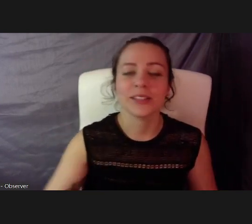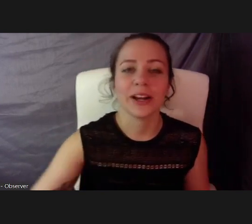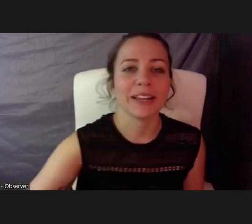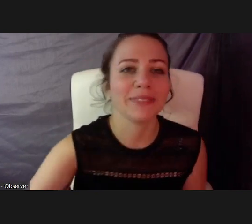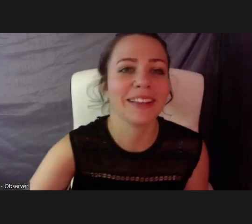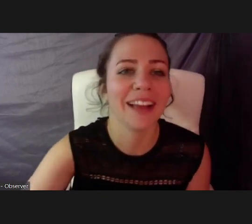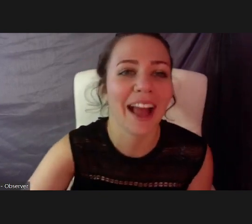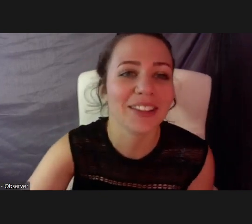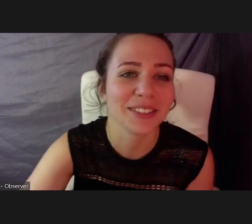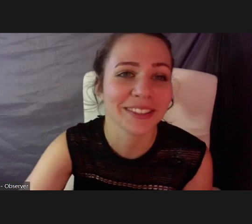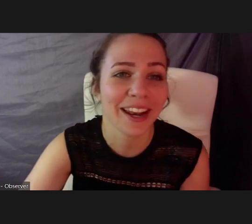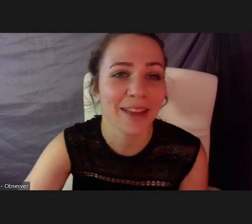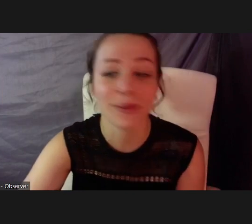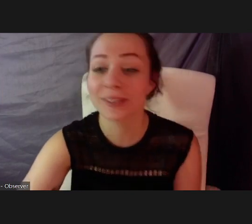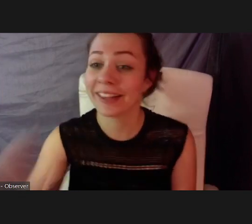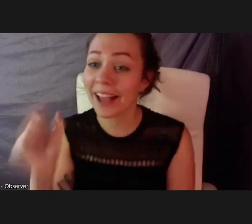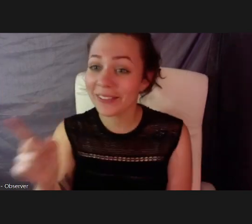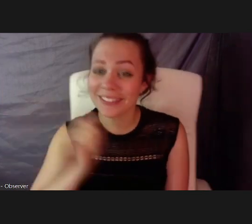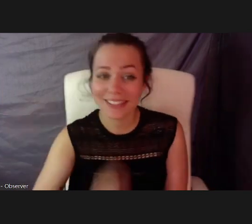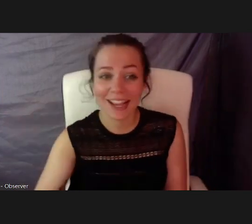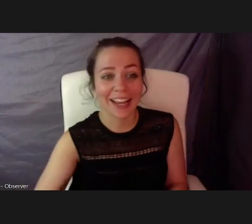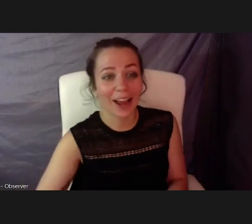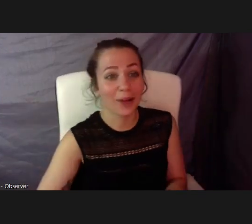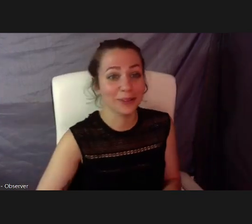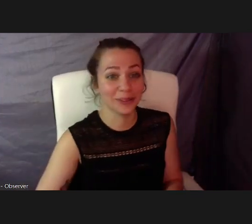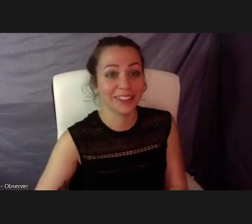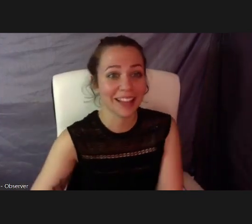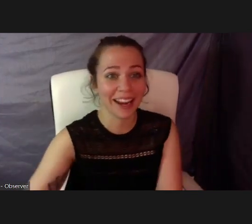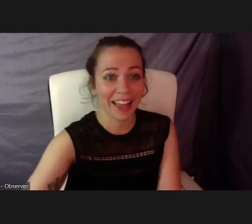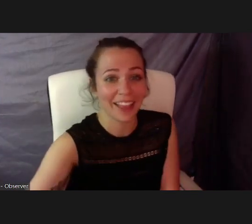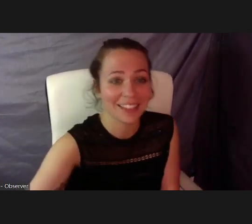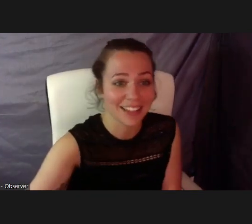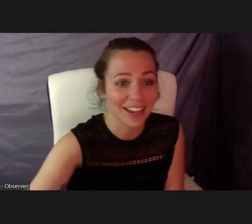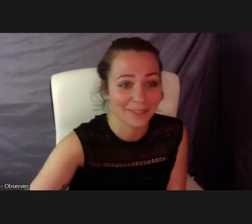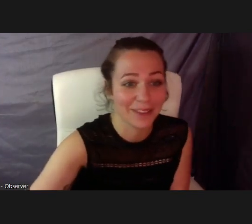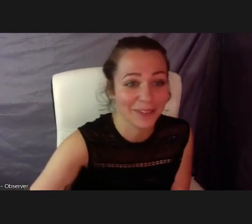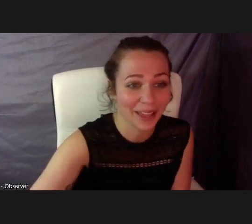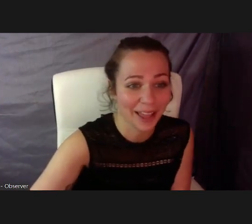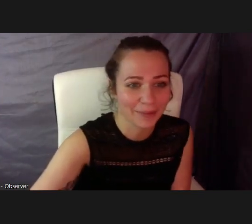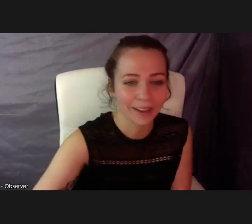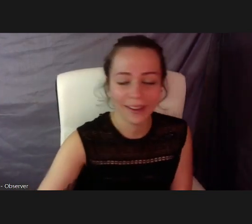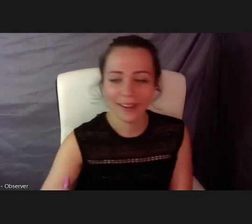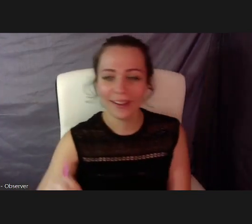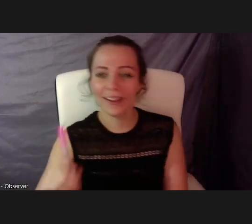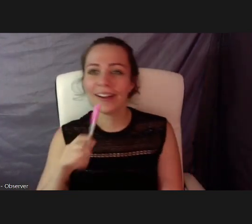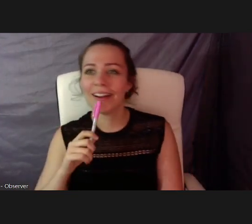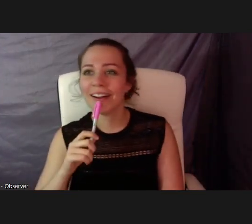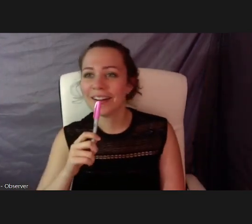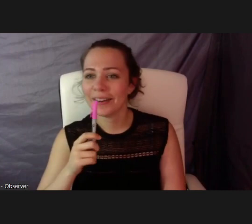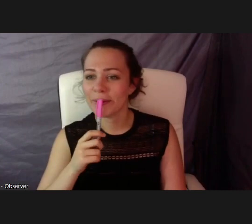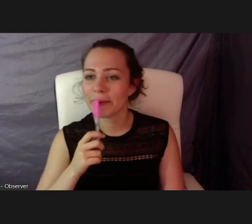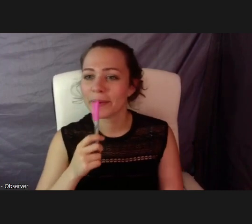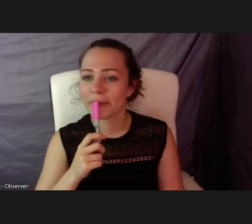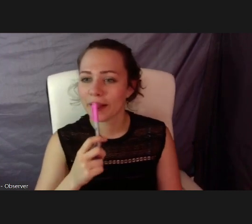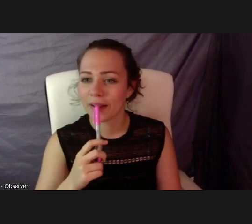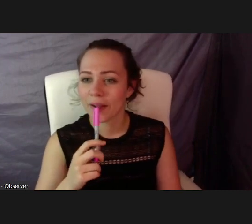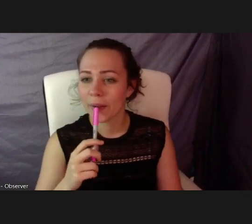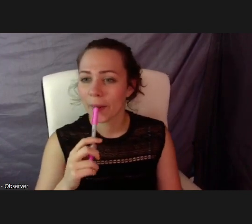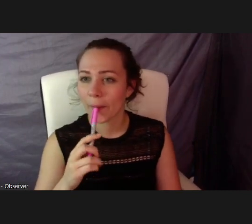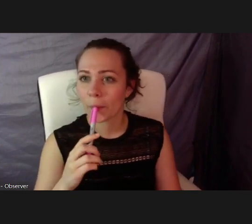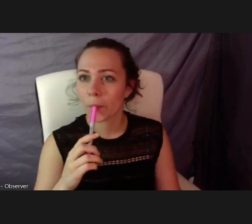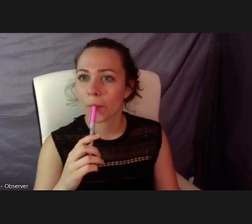Yeah. Sorry. I just looked that up and I was like, that was a sign. I was really glad I had that sign in my vocab. Yeah,